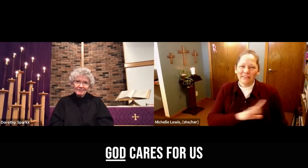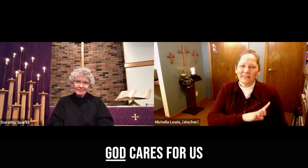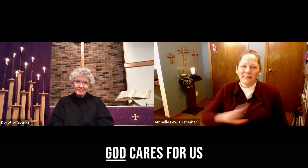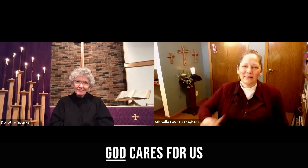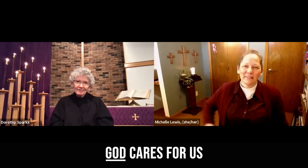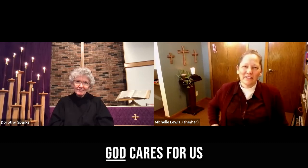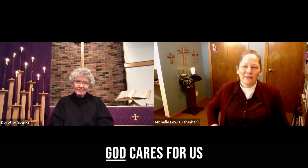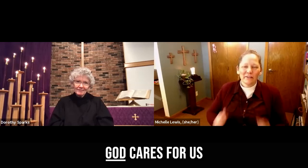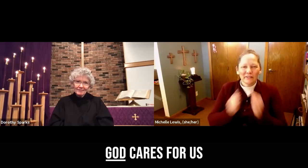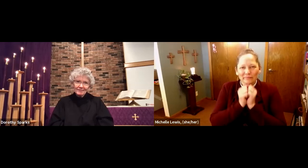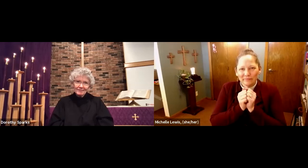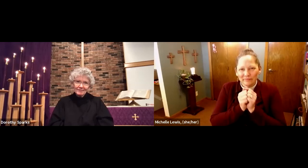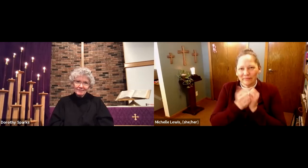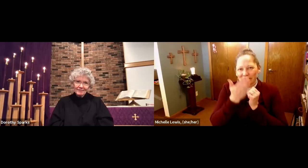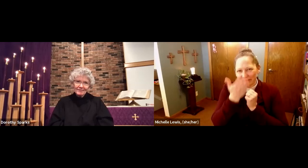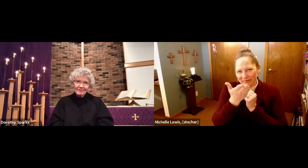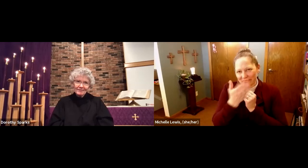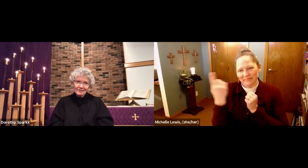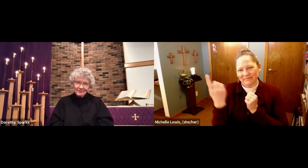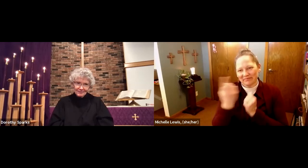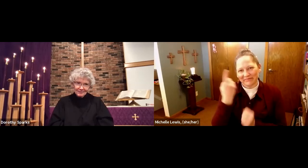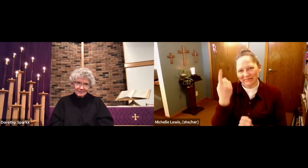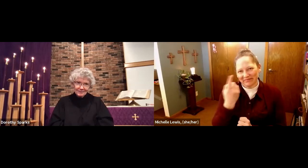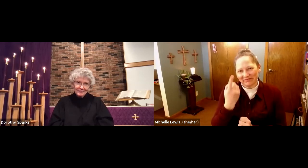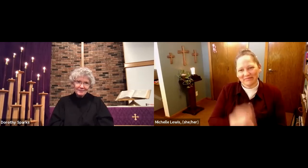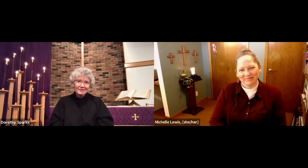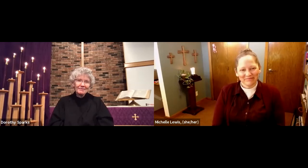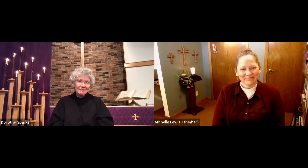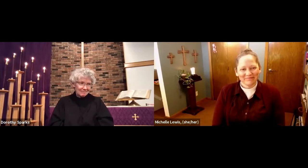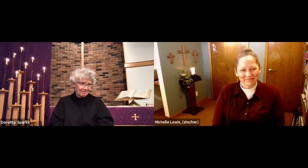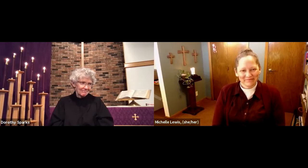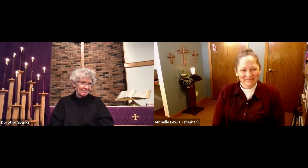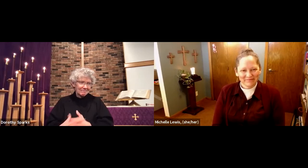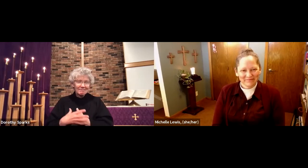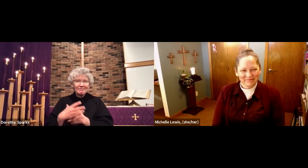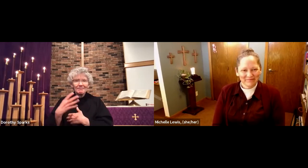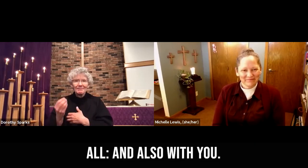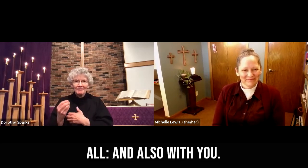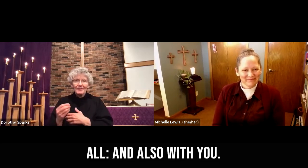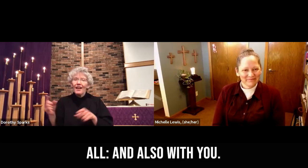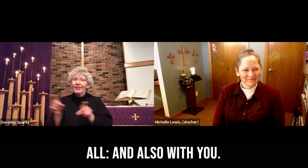Peace from the Lord with you always.